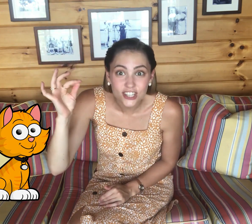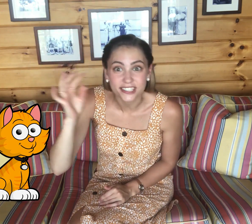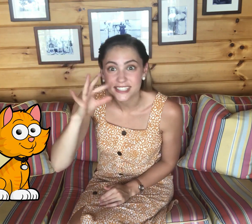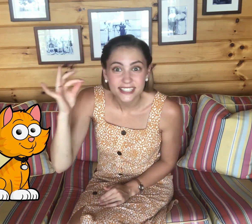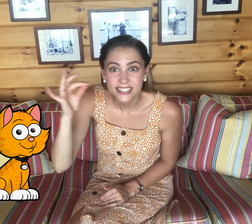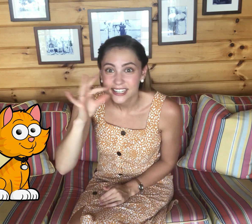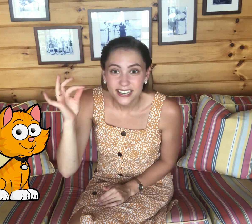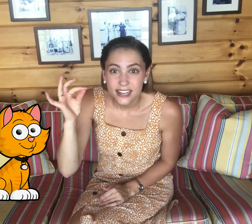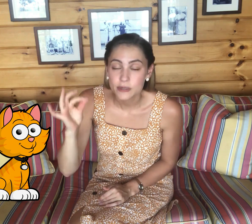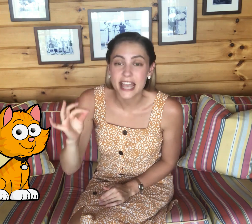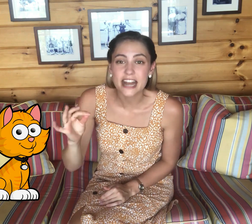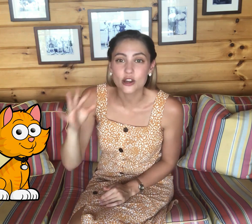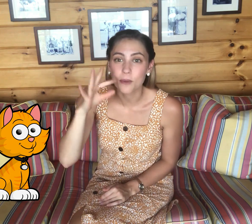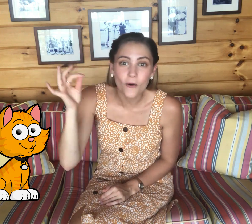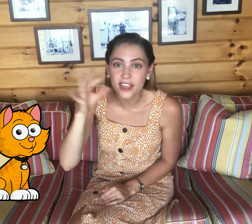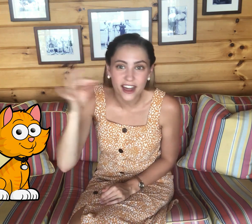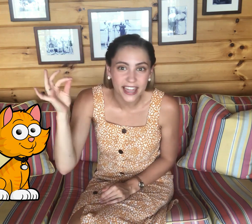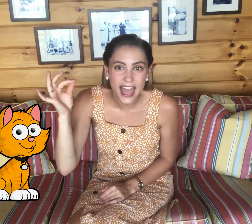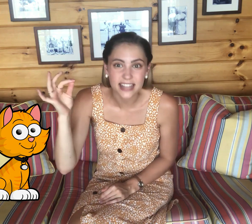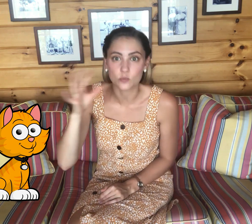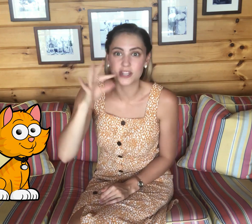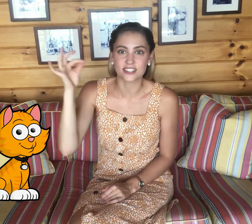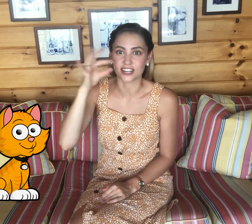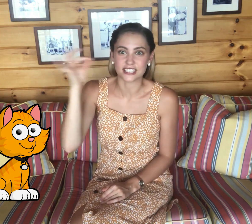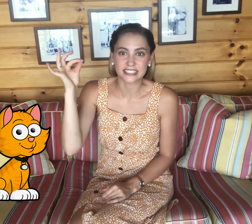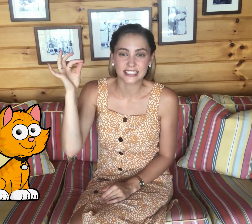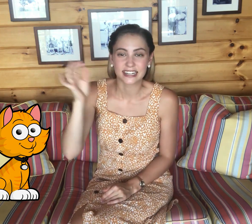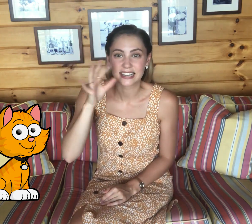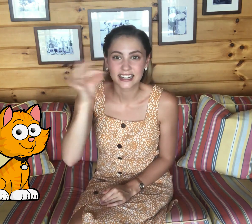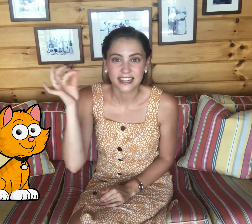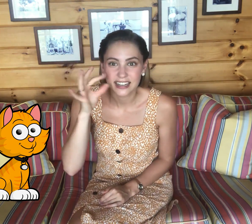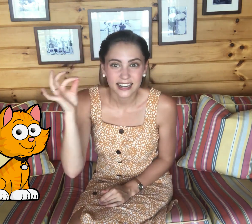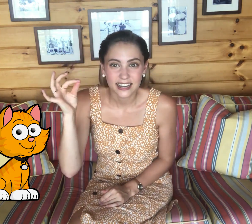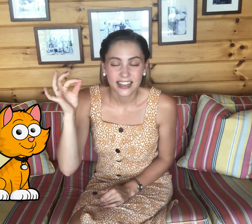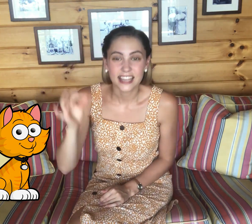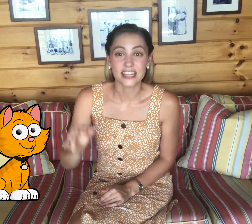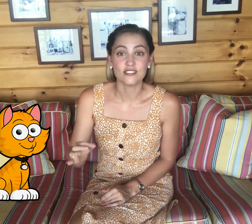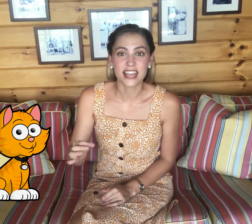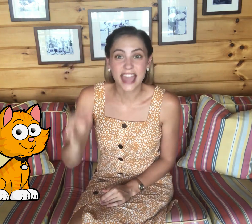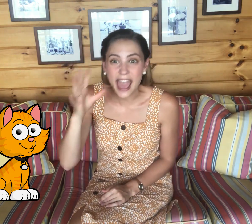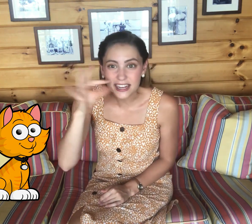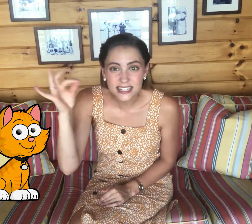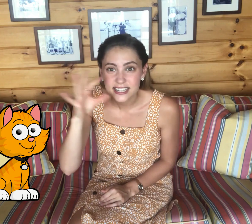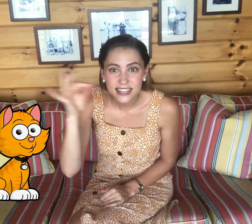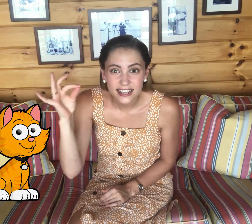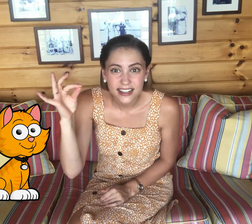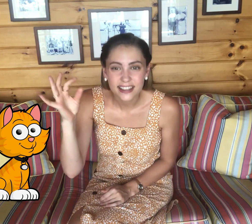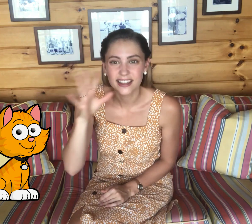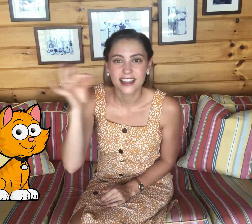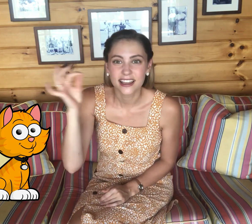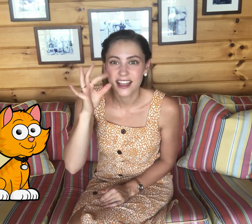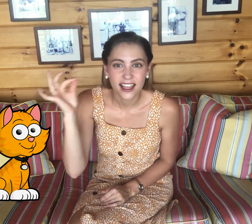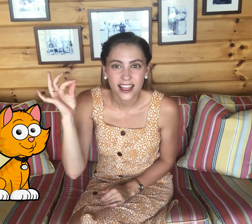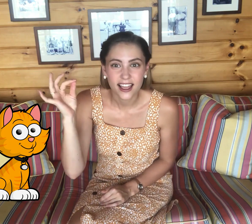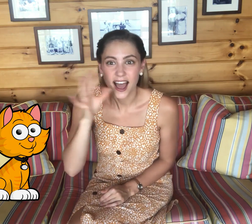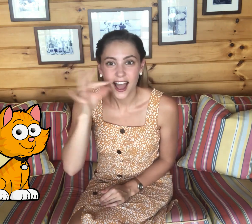All right, up next, the cow takes the dog. So for dog, we just pat our thigh like we're telling our dog